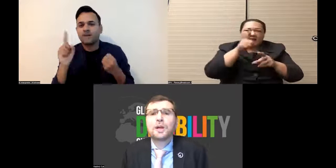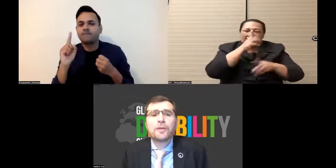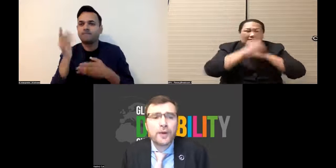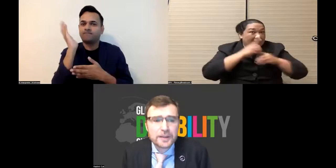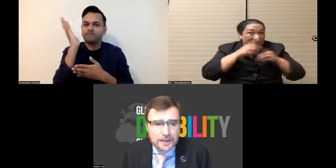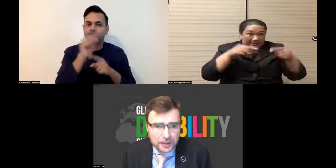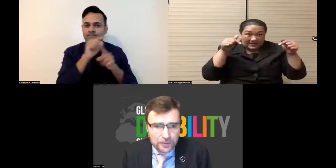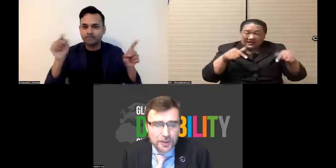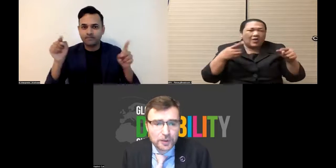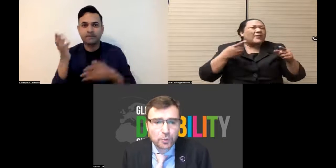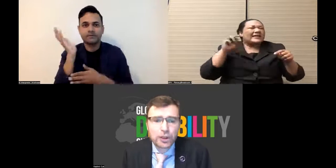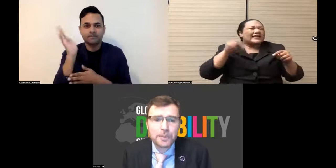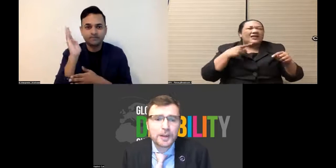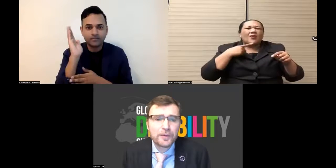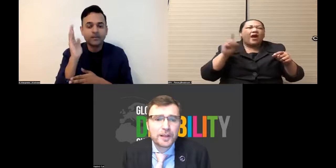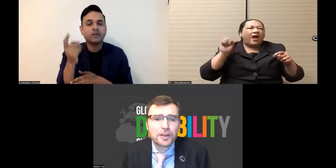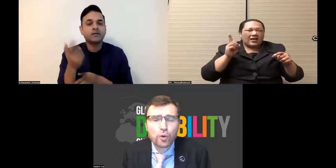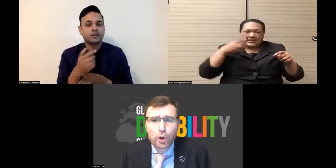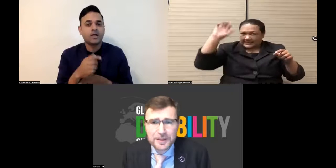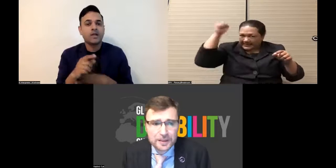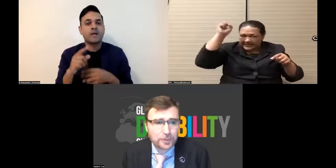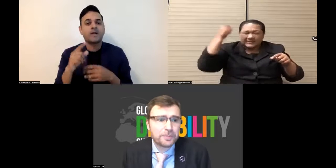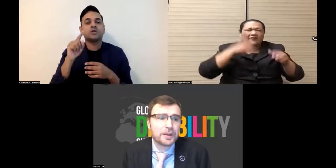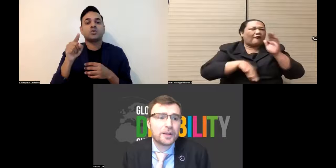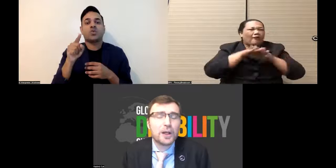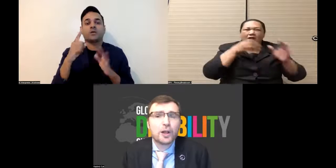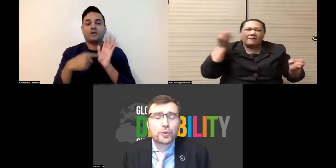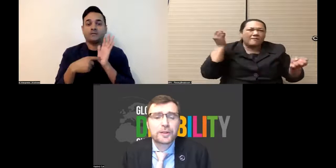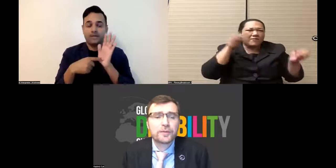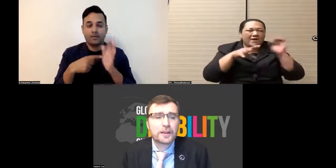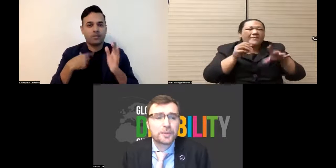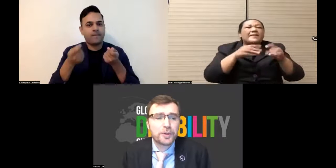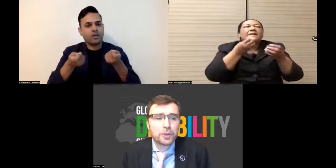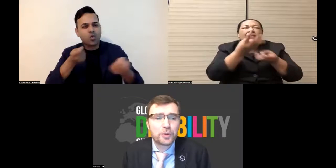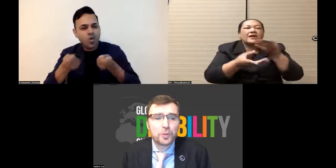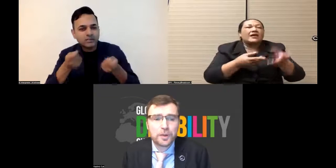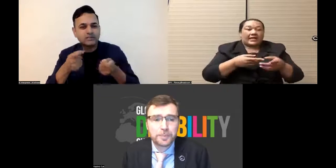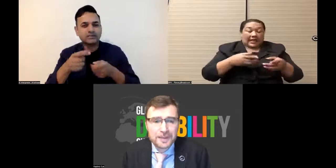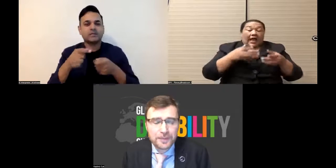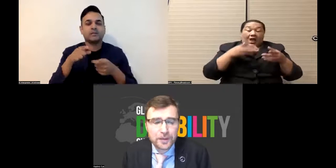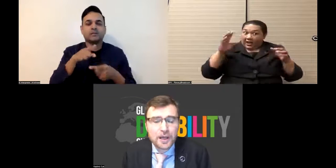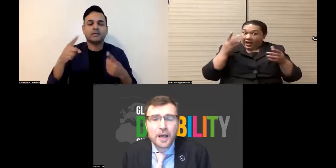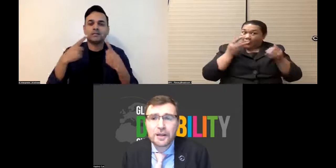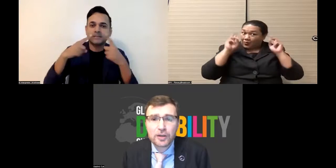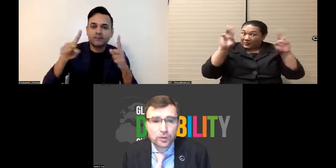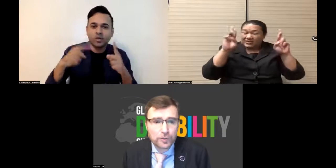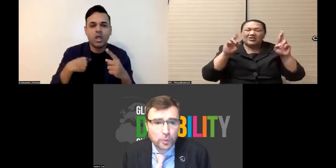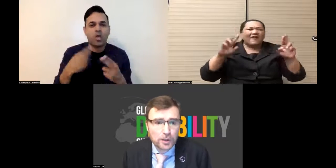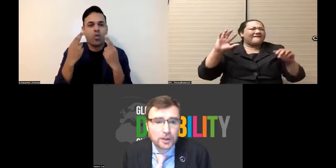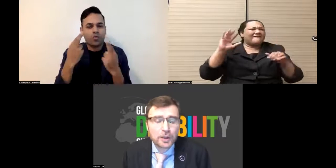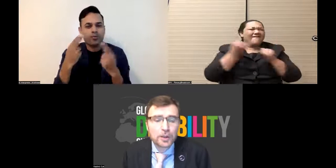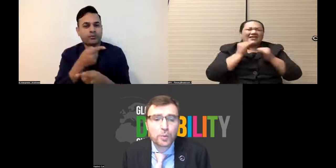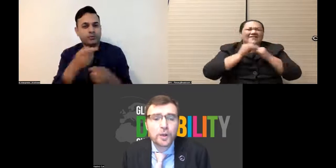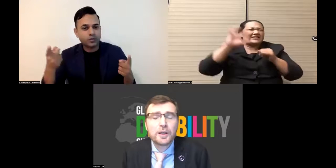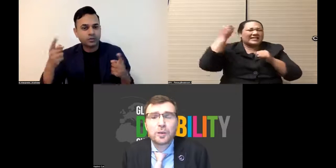you very successful summit, which I believe has enormous responsibility to serve as the bridge between the Pacific and the rest of the